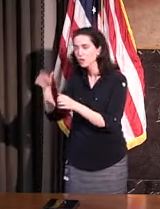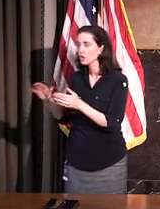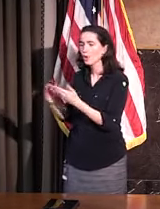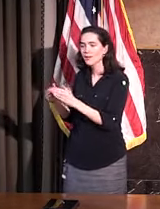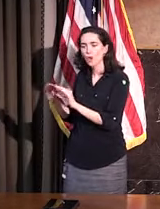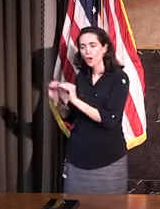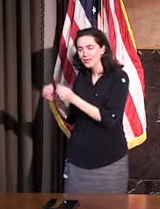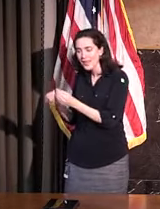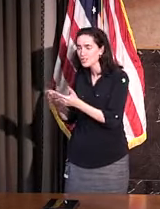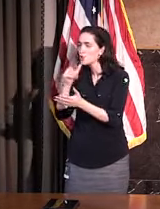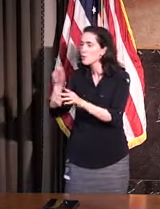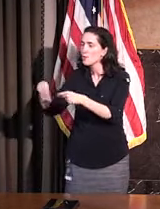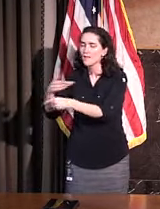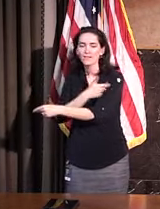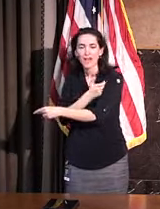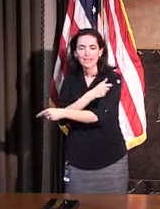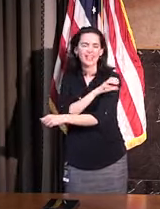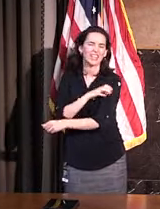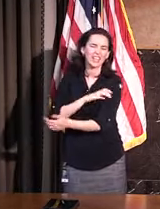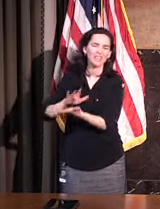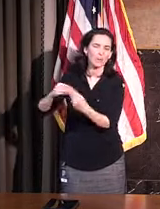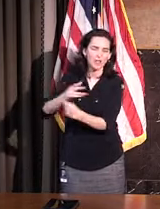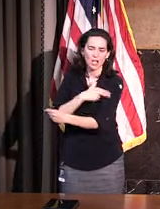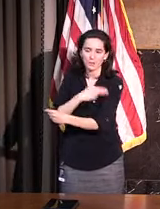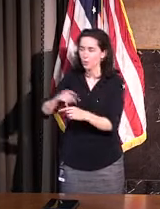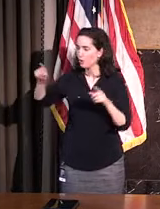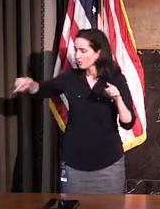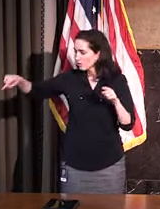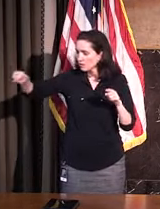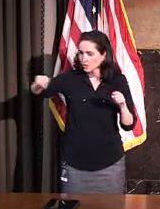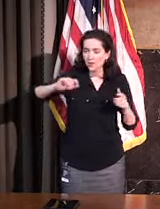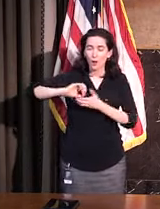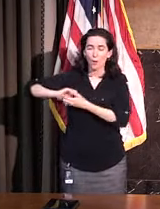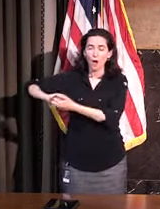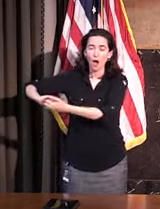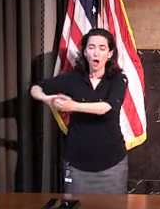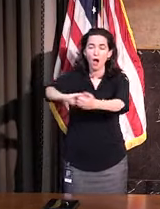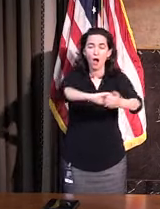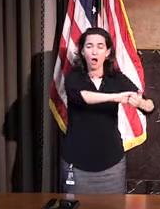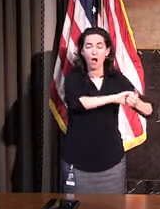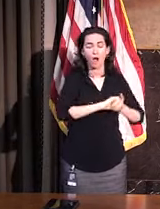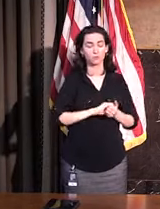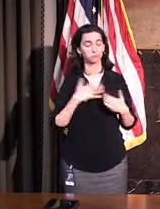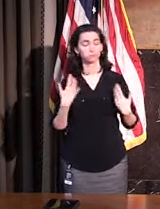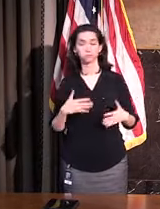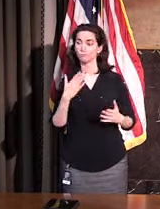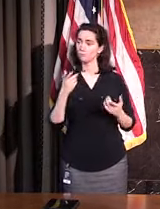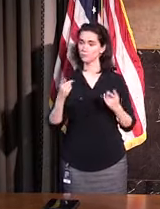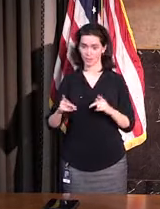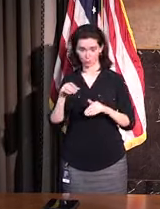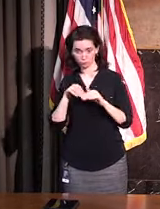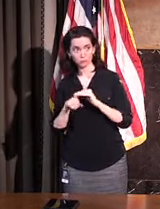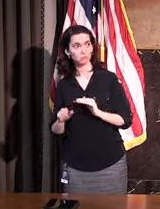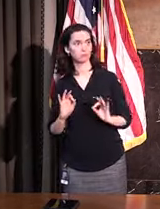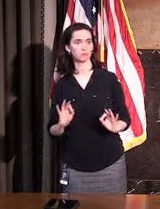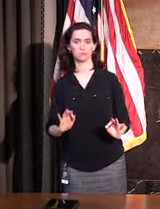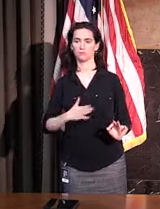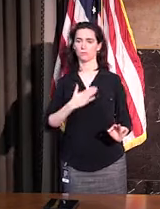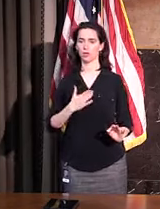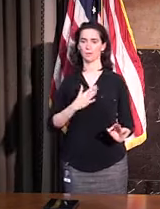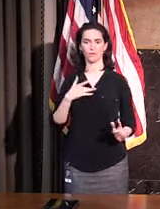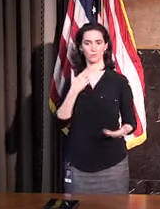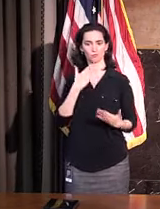organizations, vaccine providers like clinics, pharmacies, and hospitals, and I think the experience was really, really good. It is very clear,